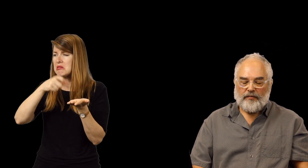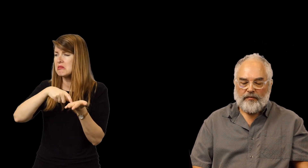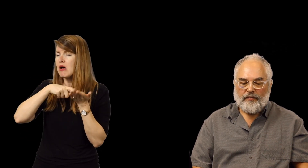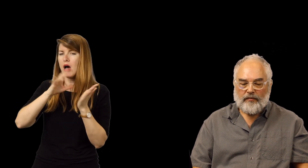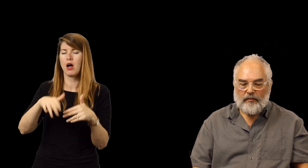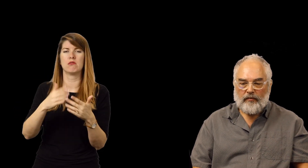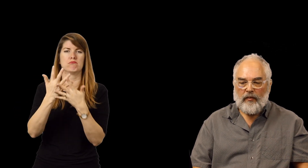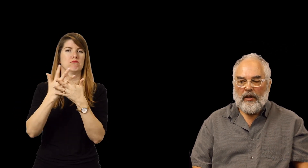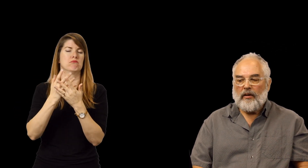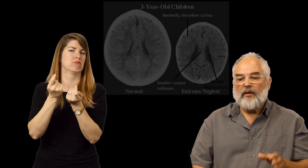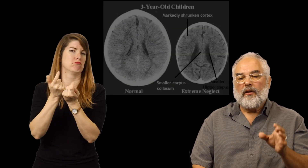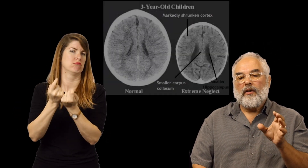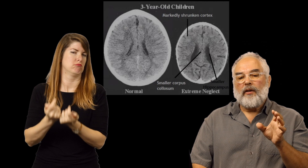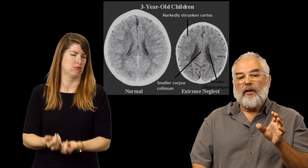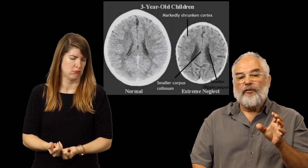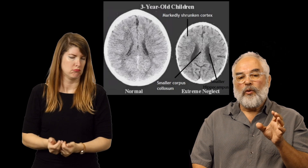necessary.